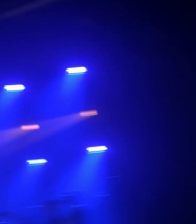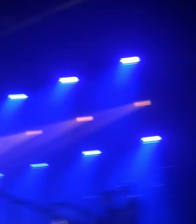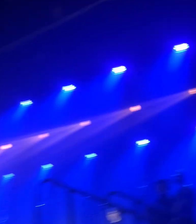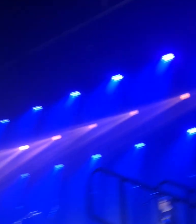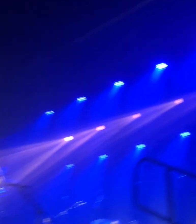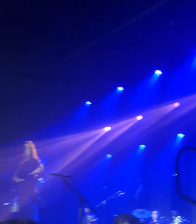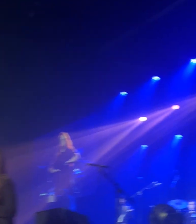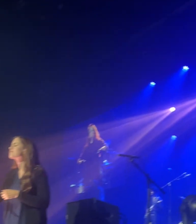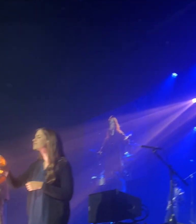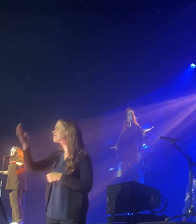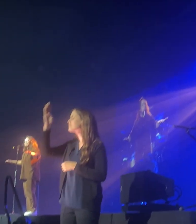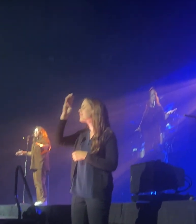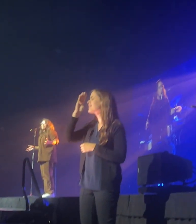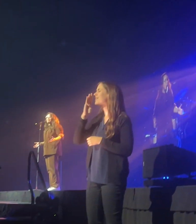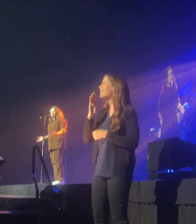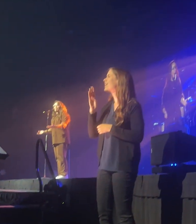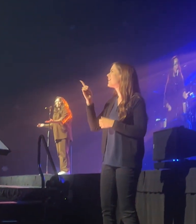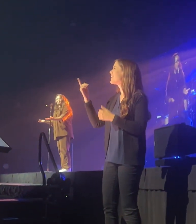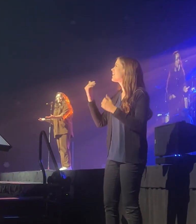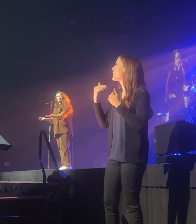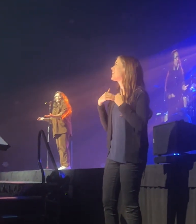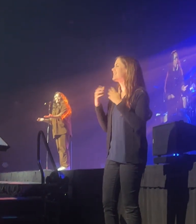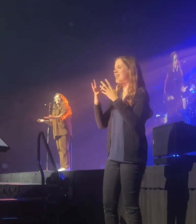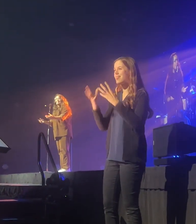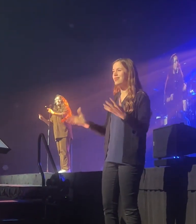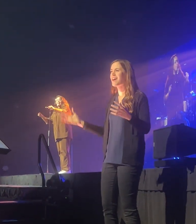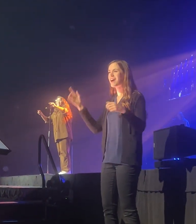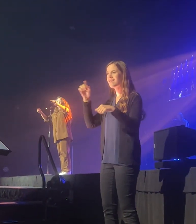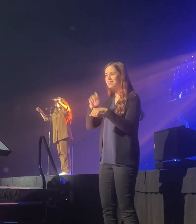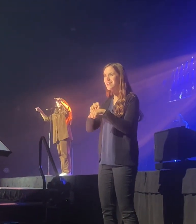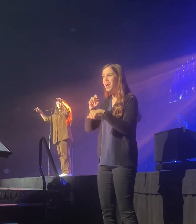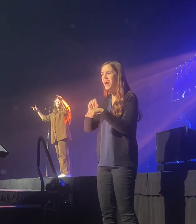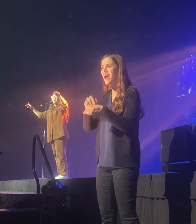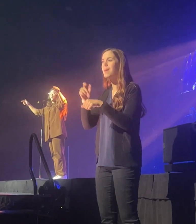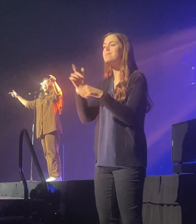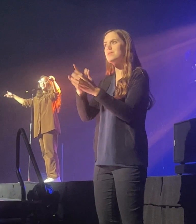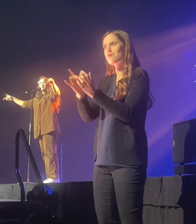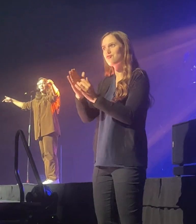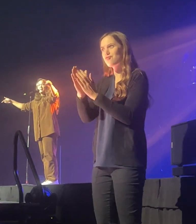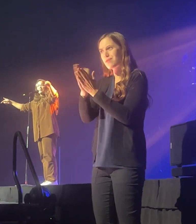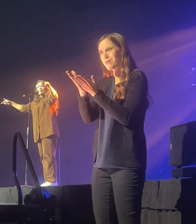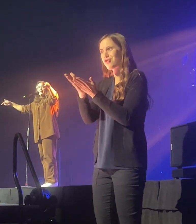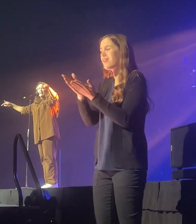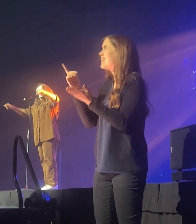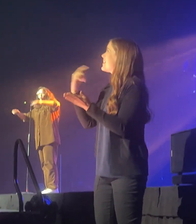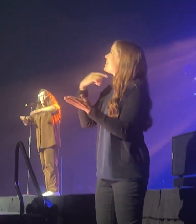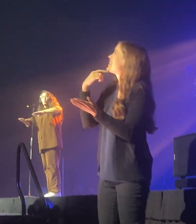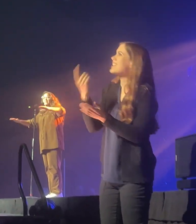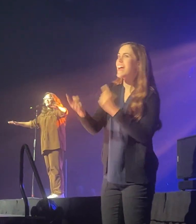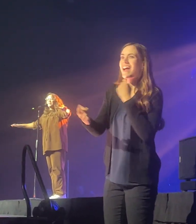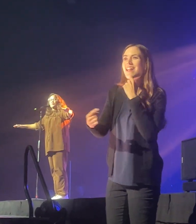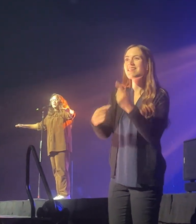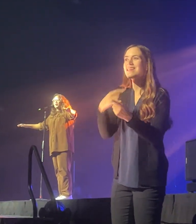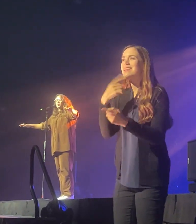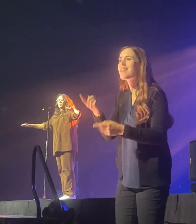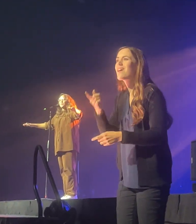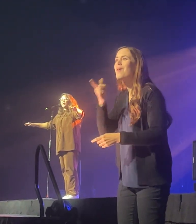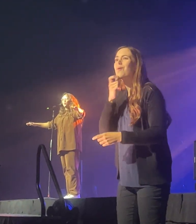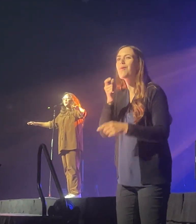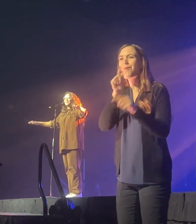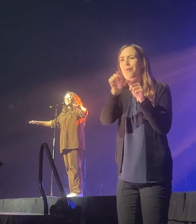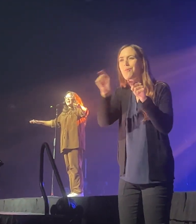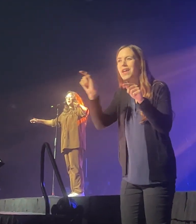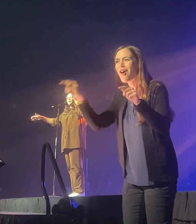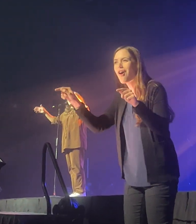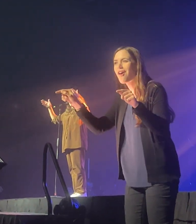God spends a lot of time in the Bible, telling us who we are. It's almost as if He knew